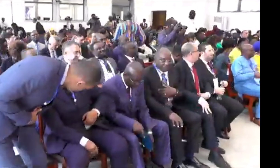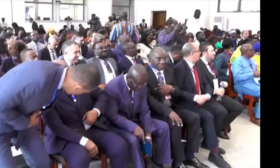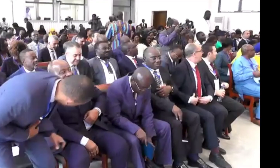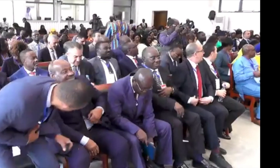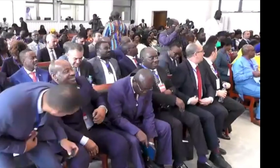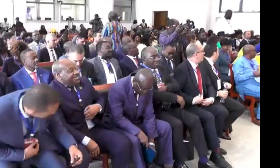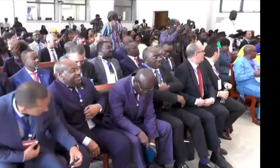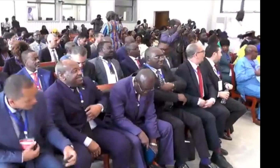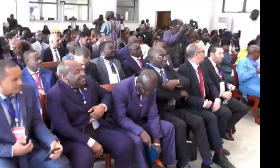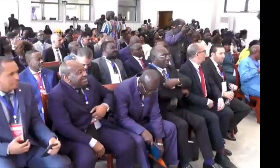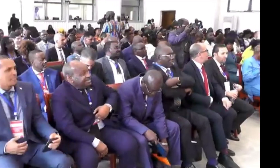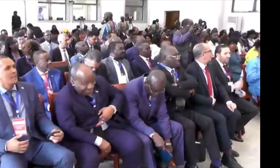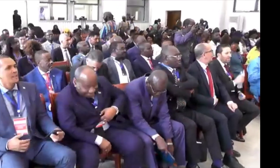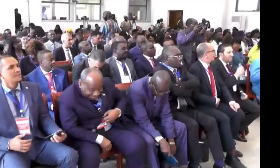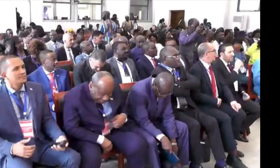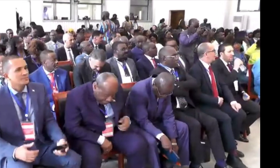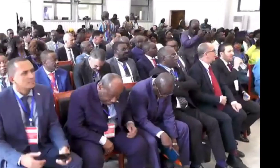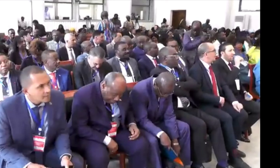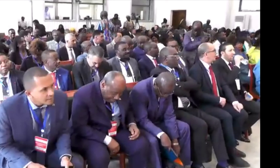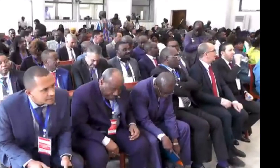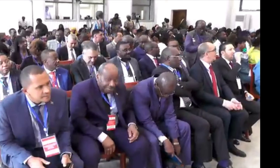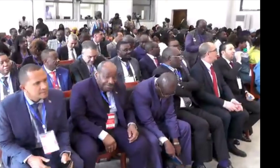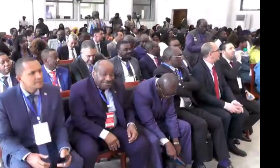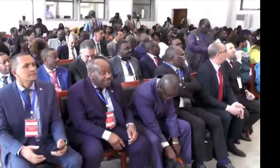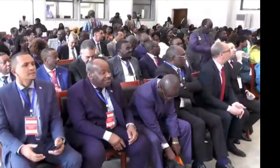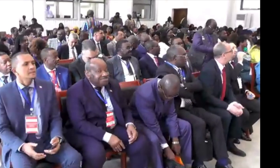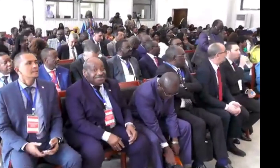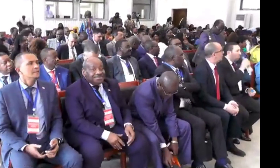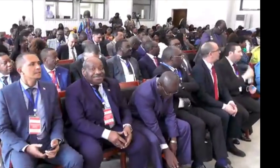It's okay. It's called life. People make mistakes.